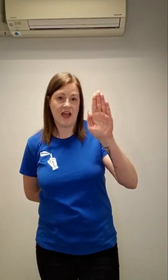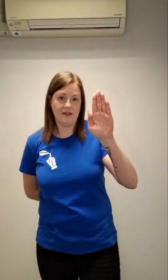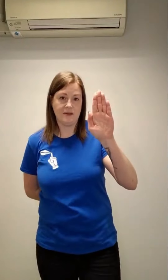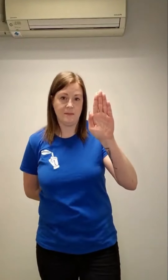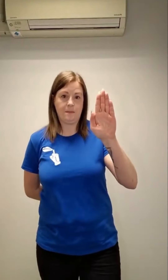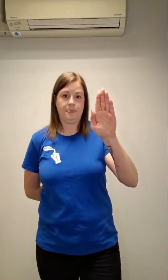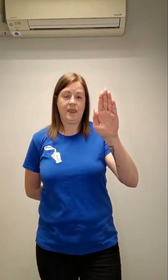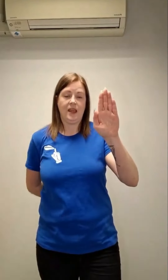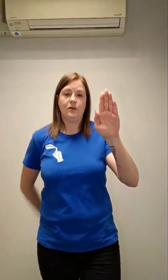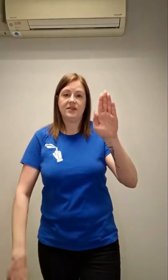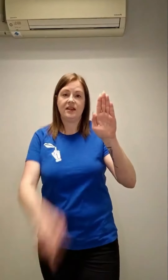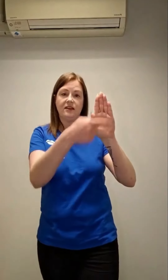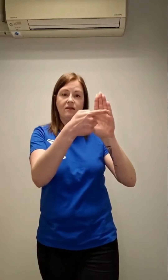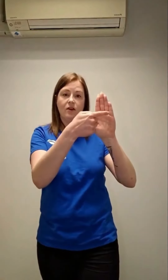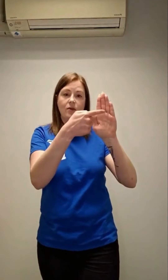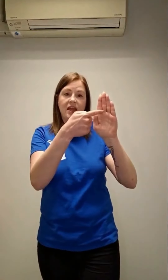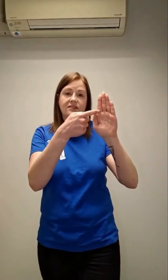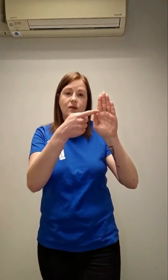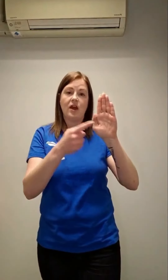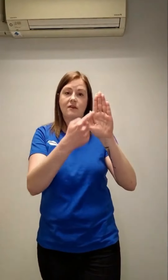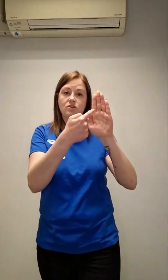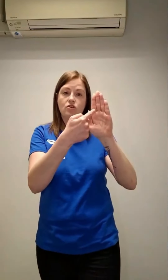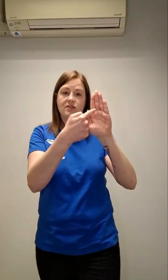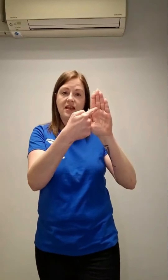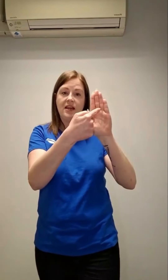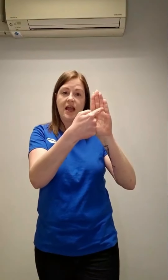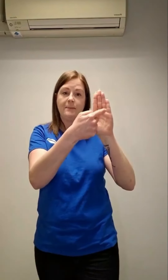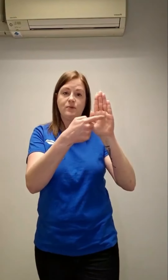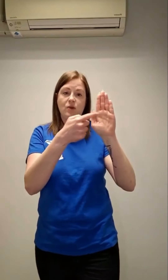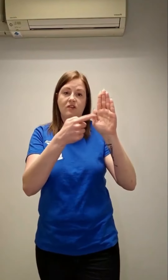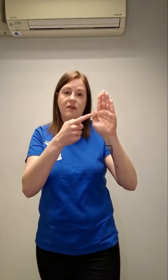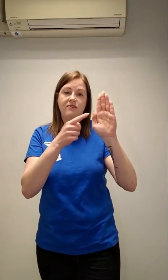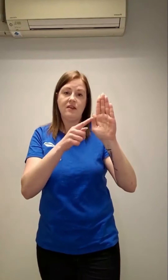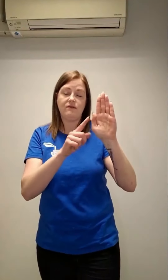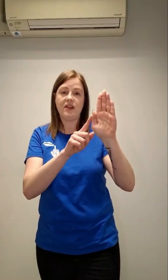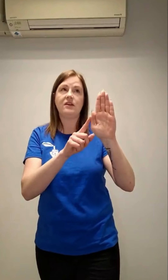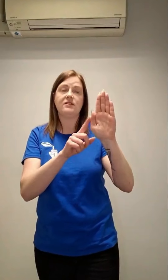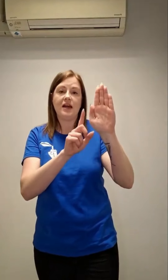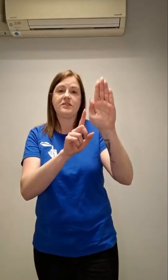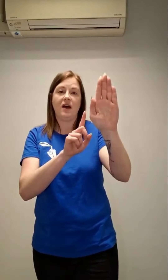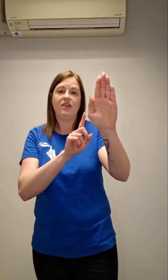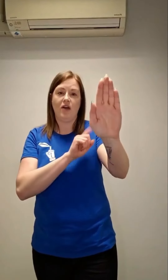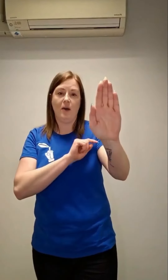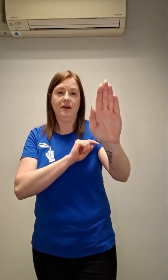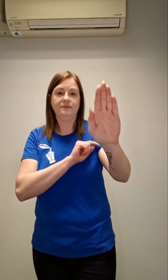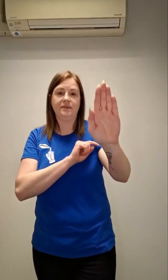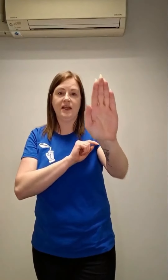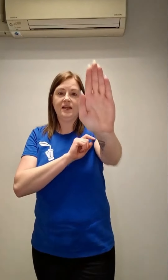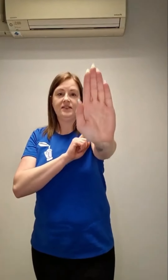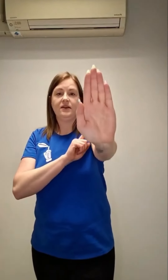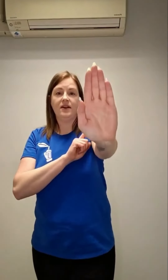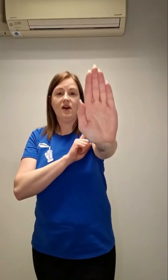hand. We say that there are no kinks, no curves, and you shouldn't see any gaps between any of my fingers and my thumb. So a